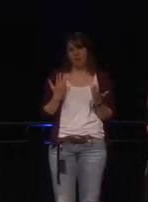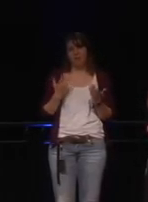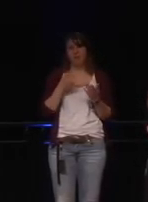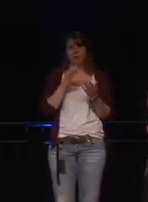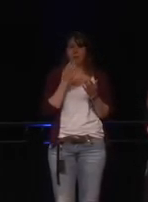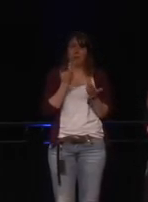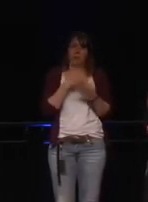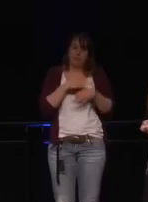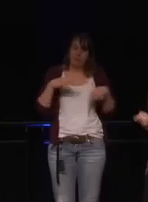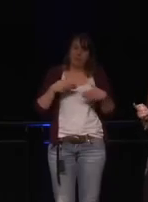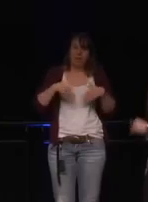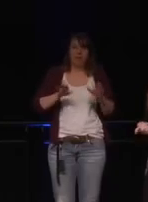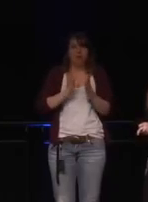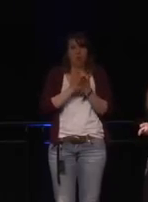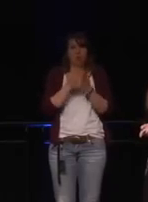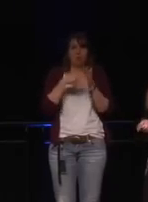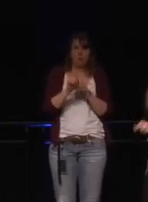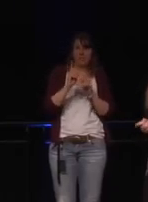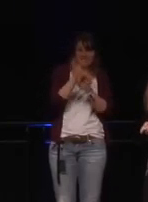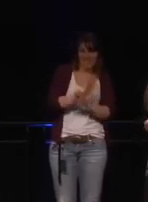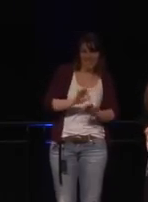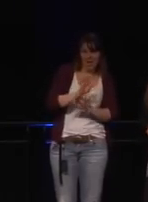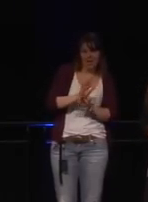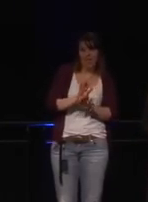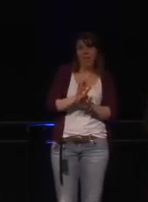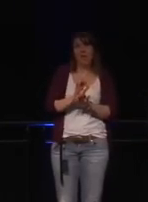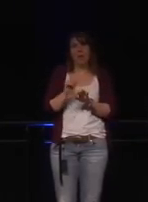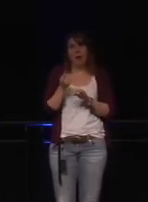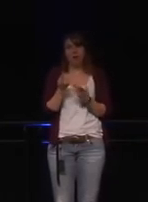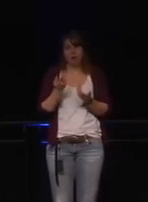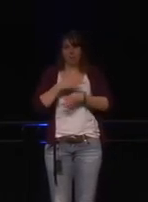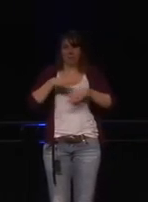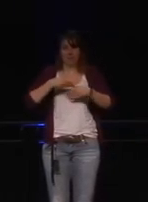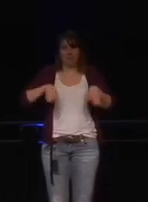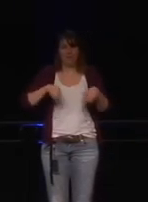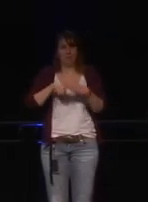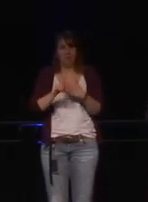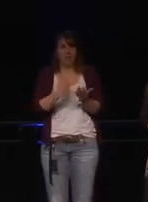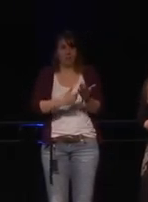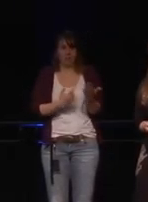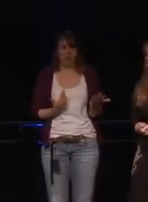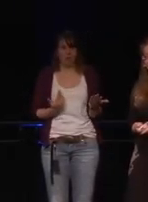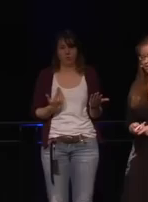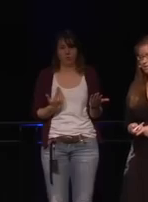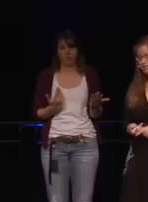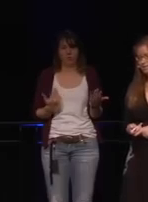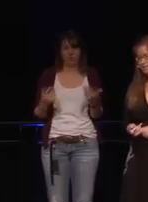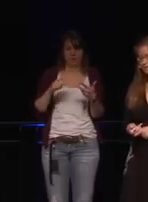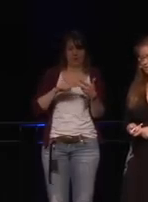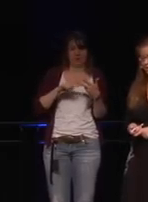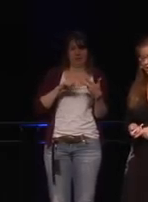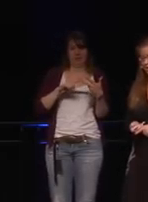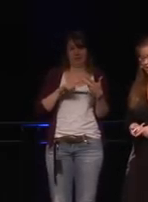really, really, really helpful things. Privacy by design and privacy by default.